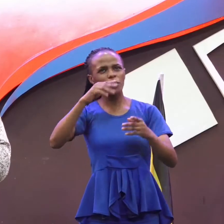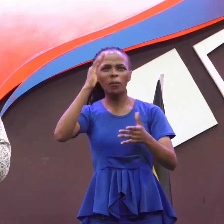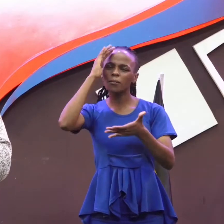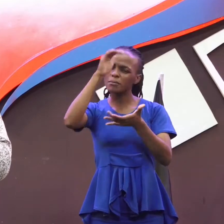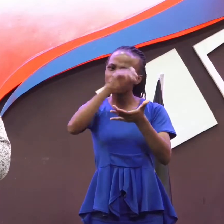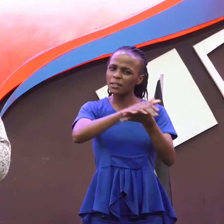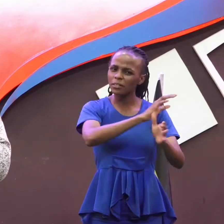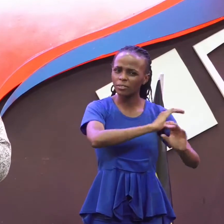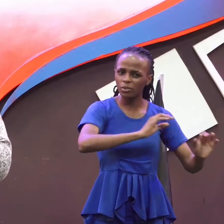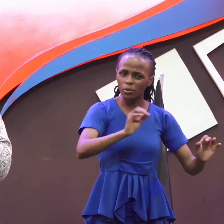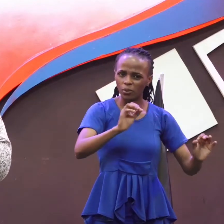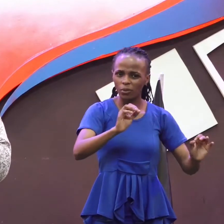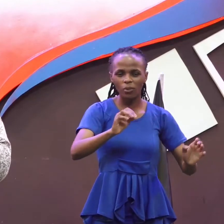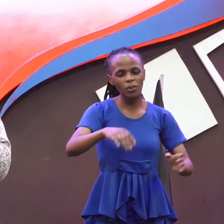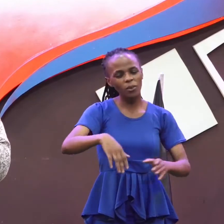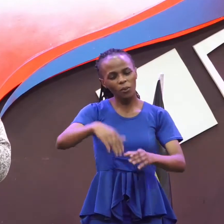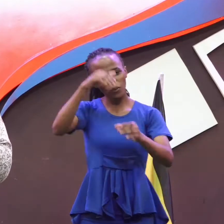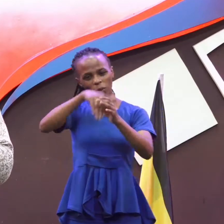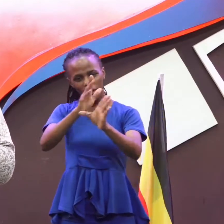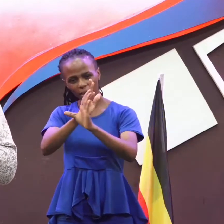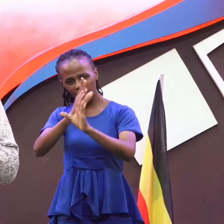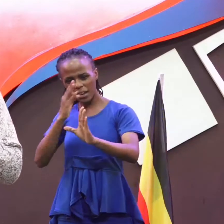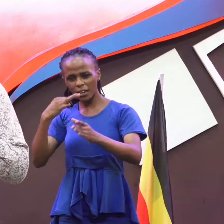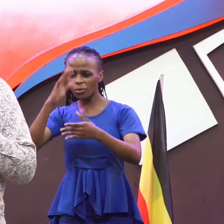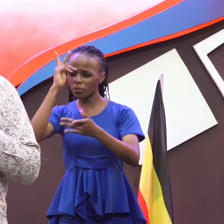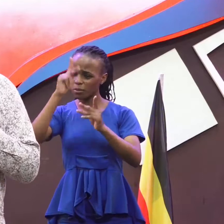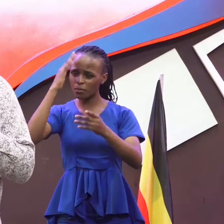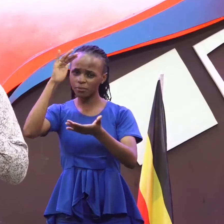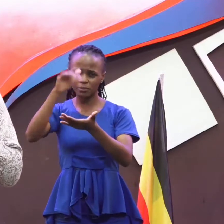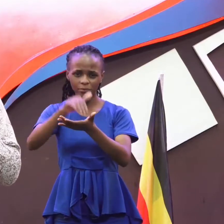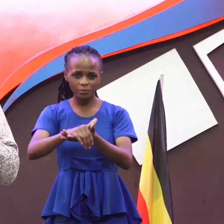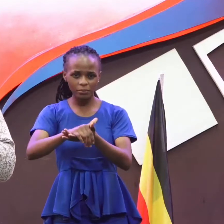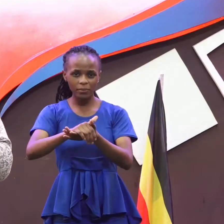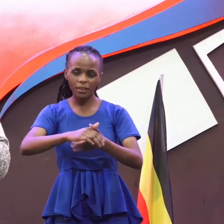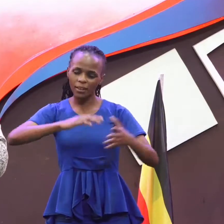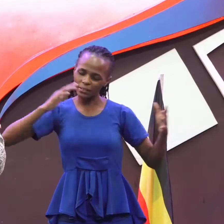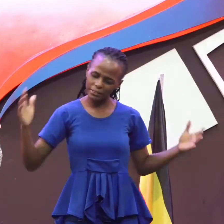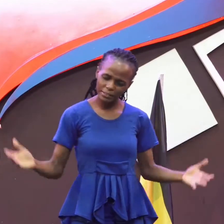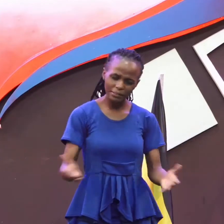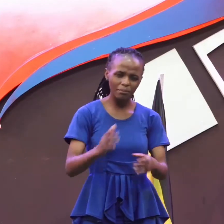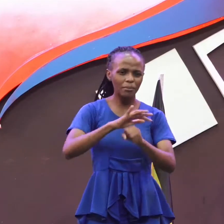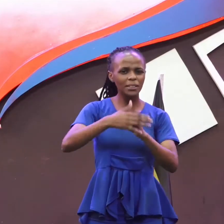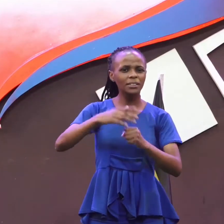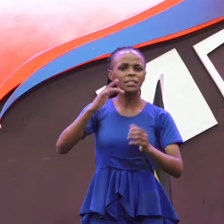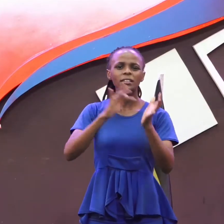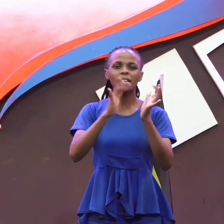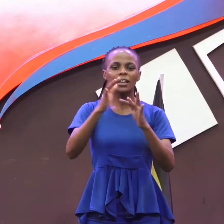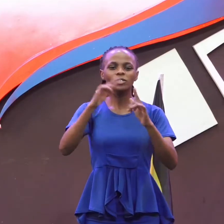of on the religion of the unbelievers. Or in the line of the believers. It compelled